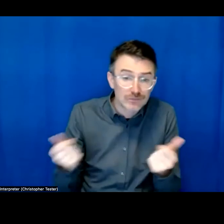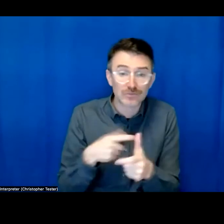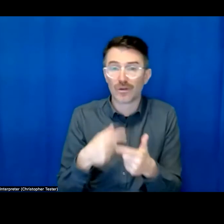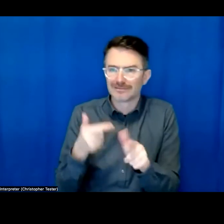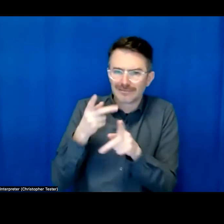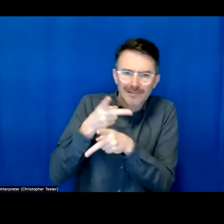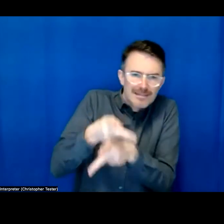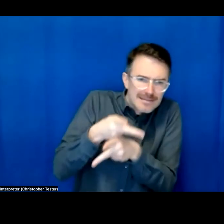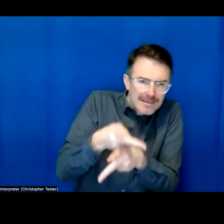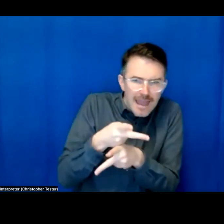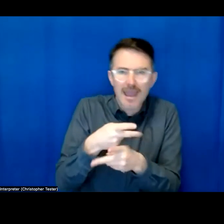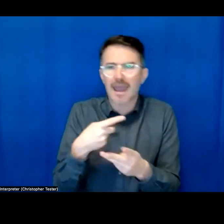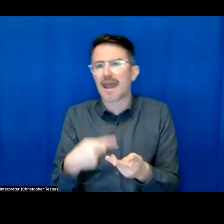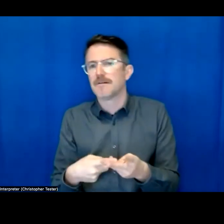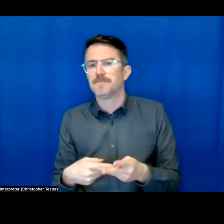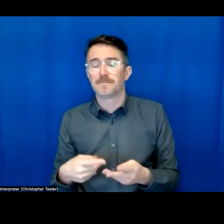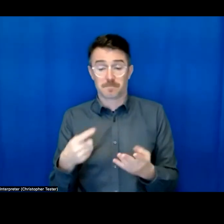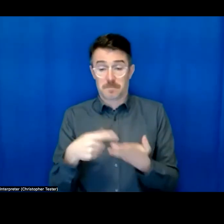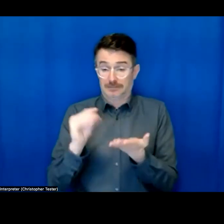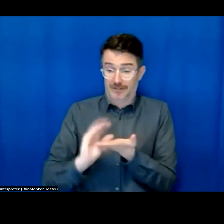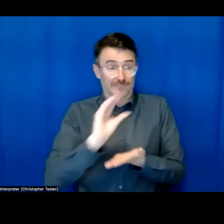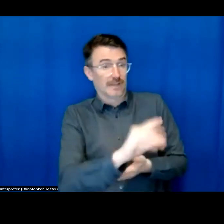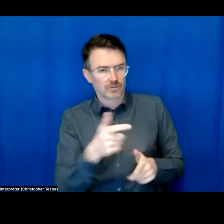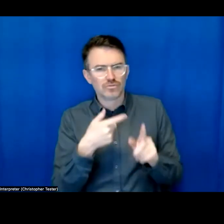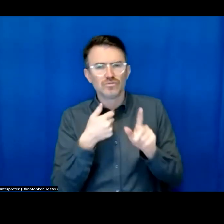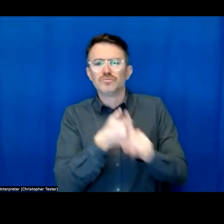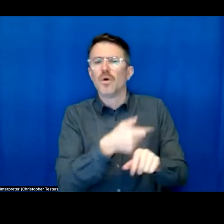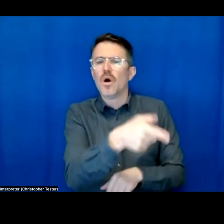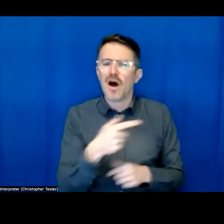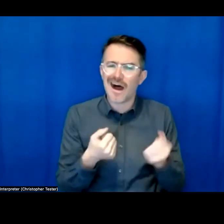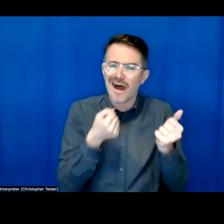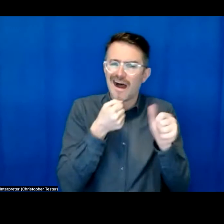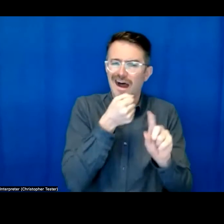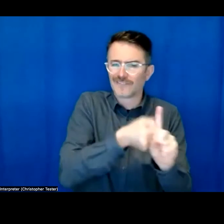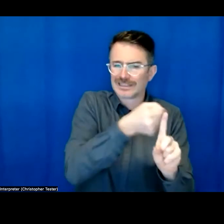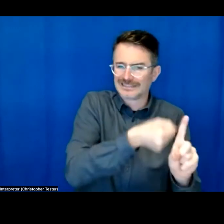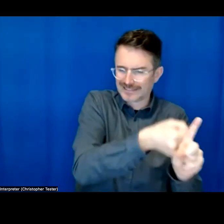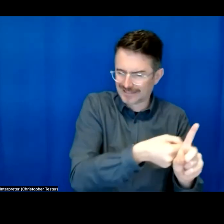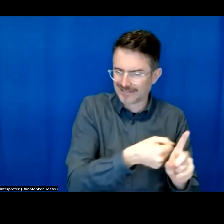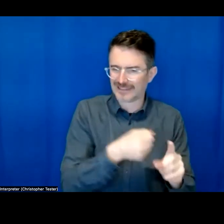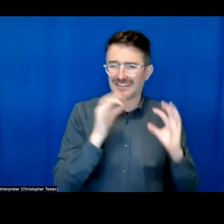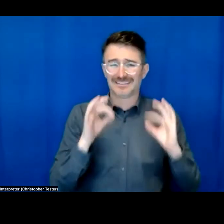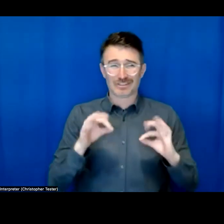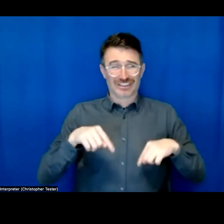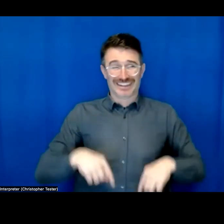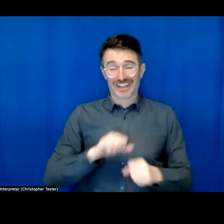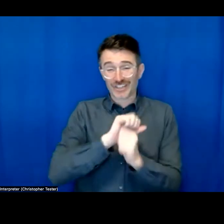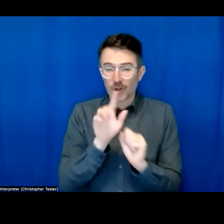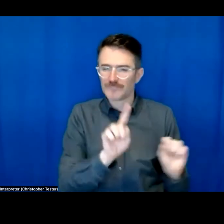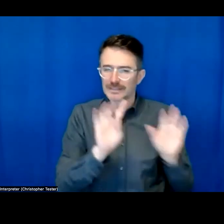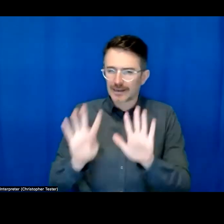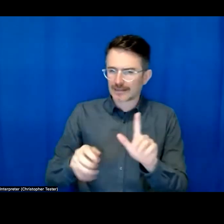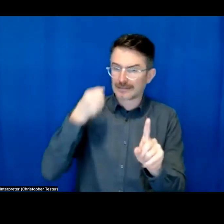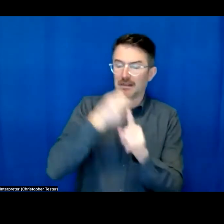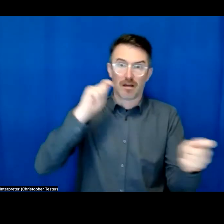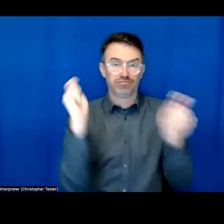COVID-19. The work of our grantees, including the two organizations represented today as a